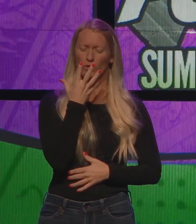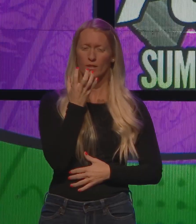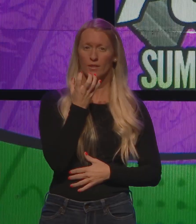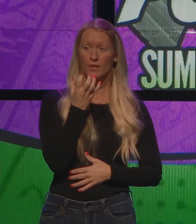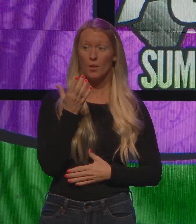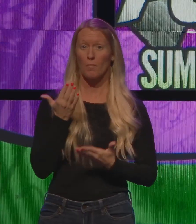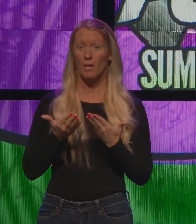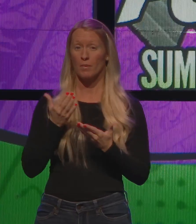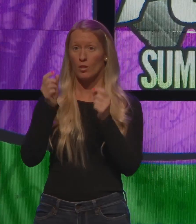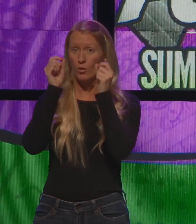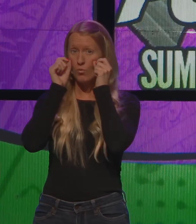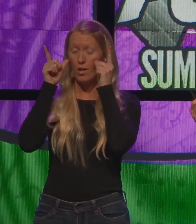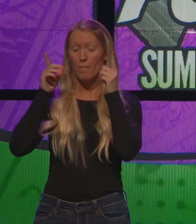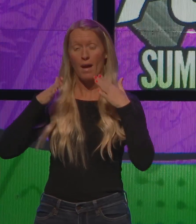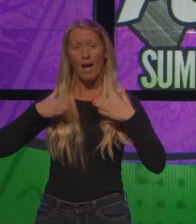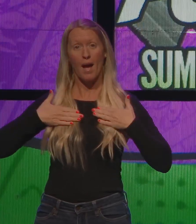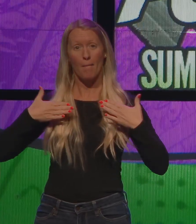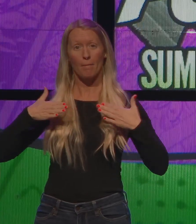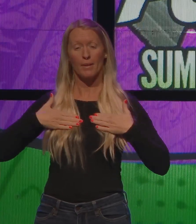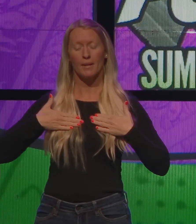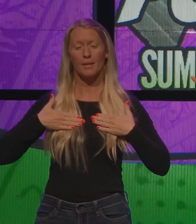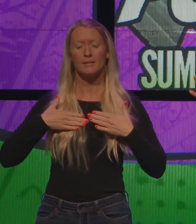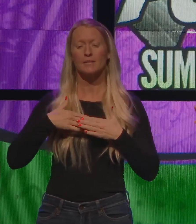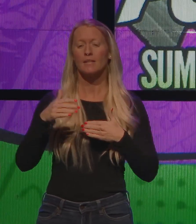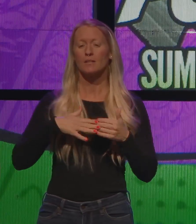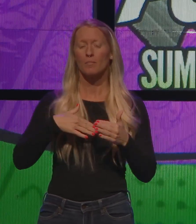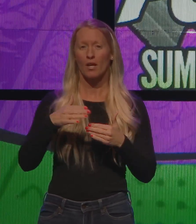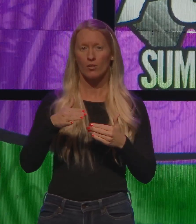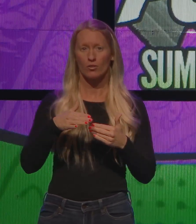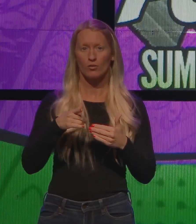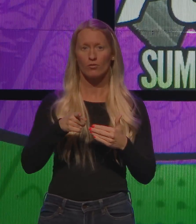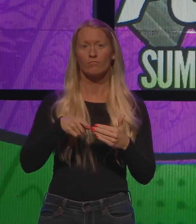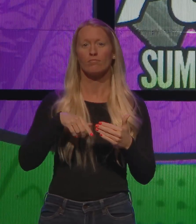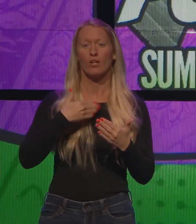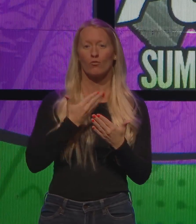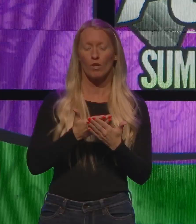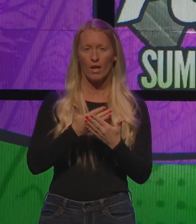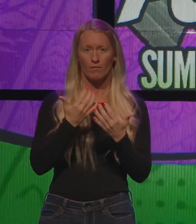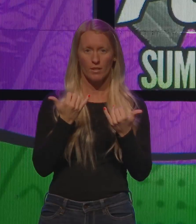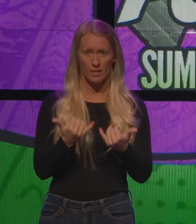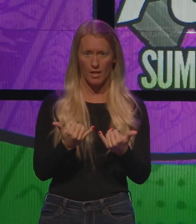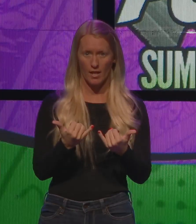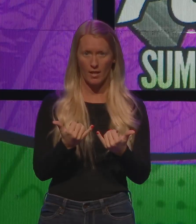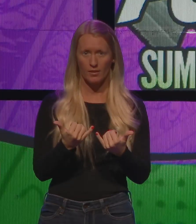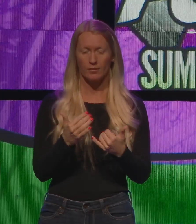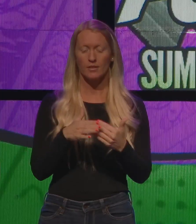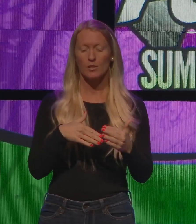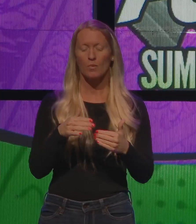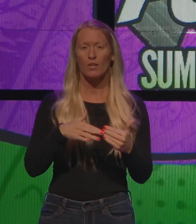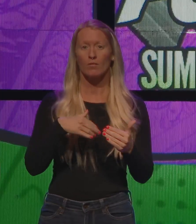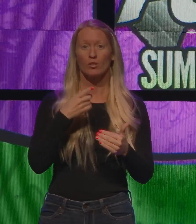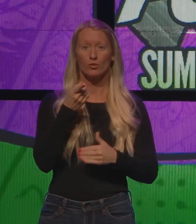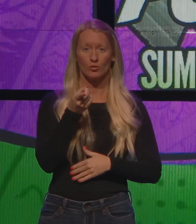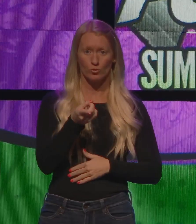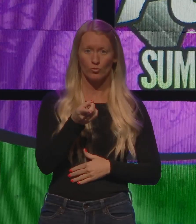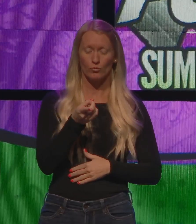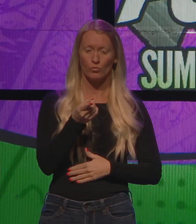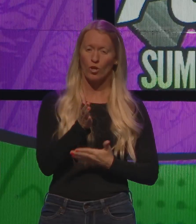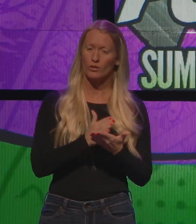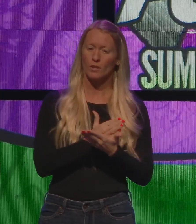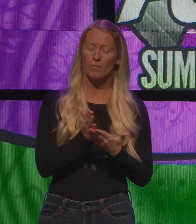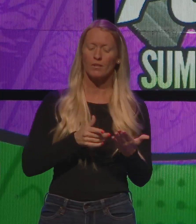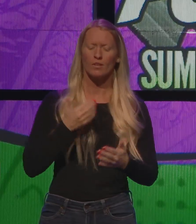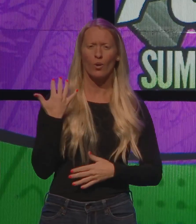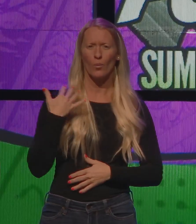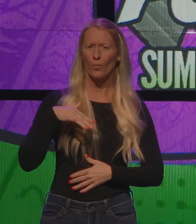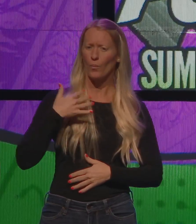happy. But however that is, and however you landed here today, you are something to stand in awe of.